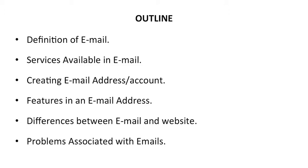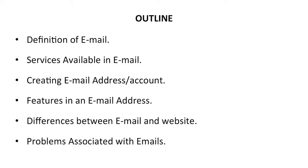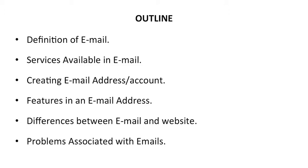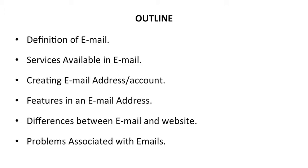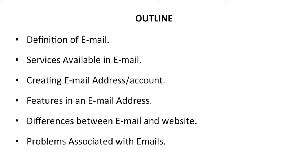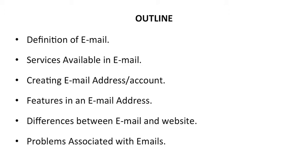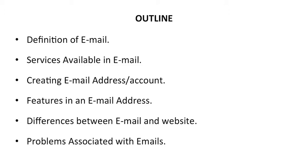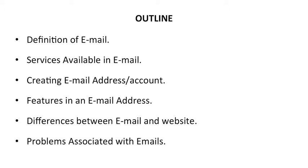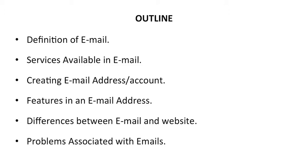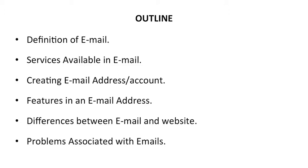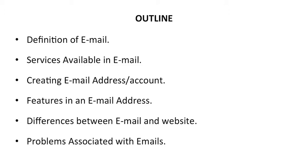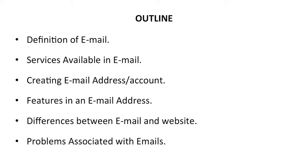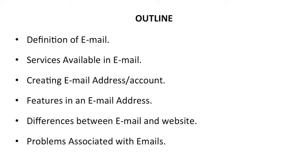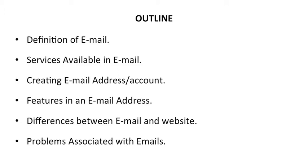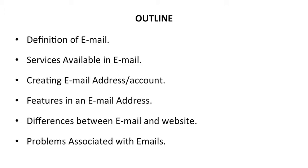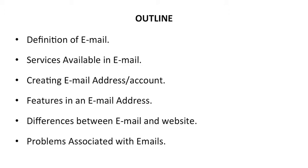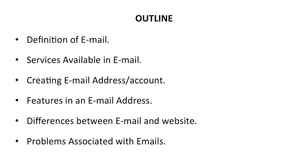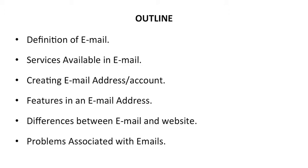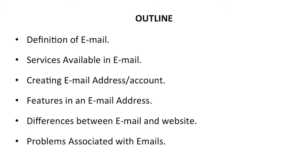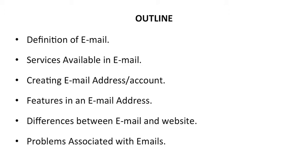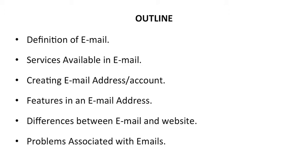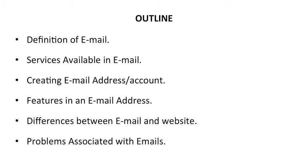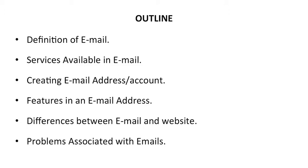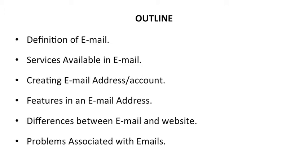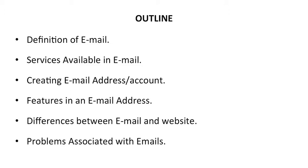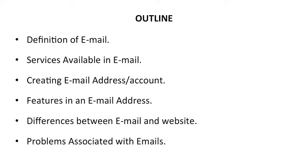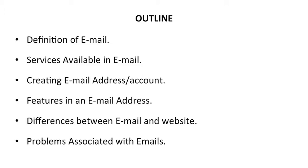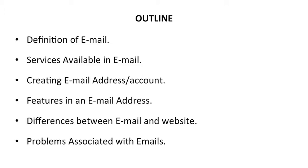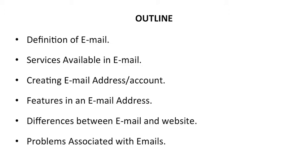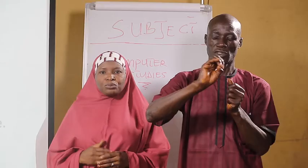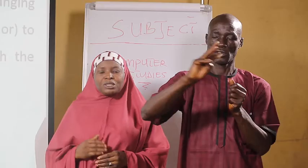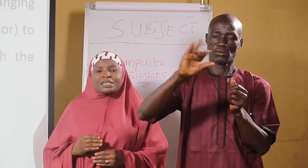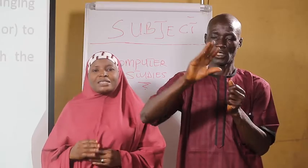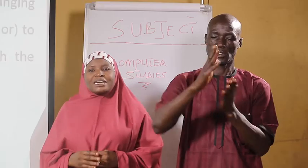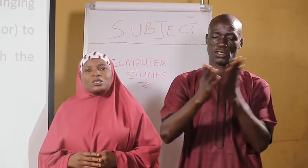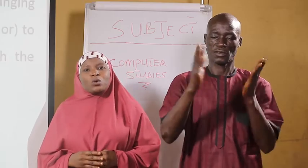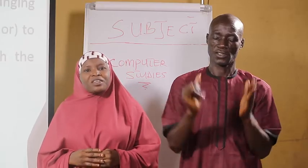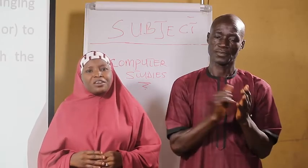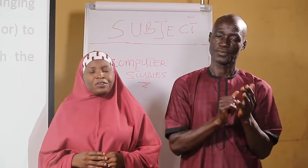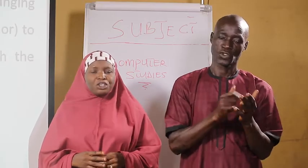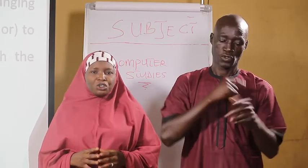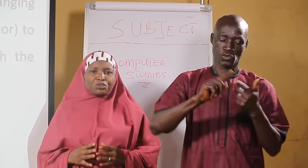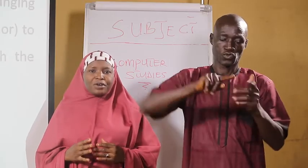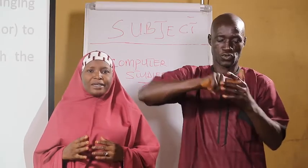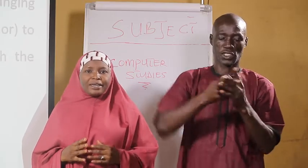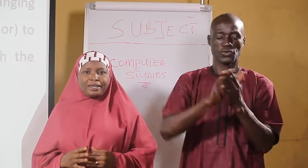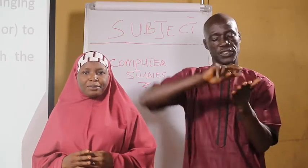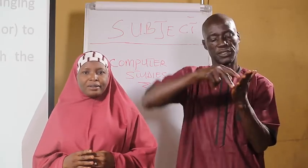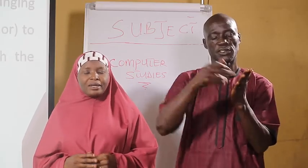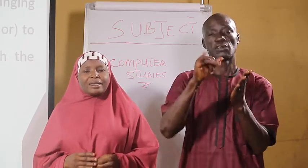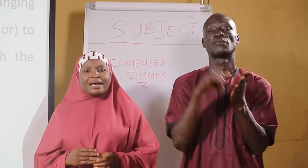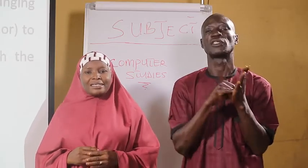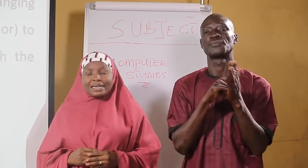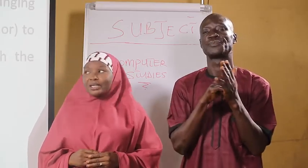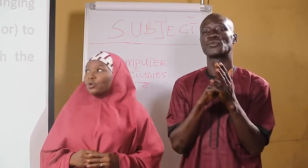website, and we have problems associated with email services. Starting with the definition of an